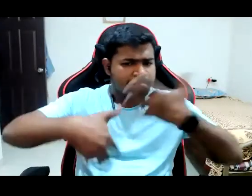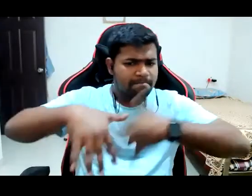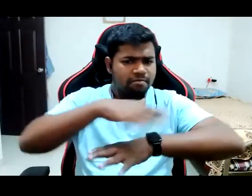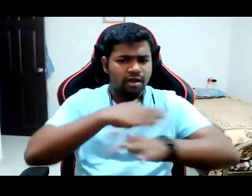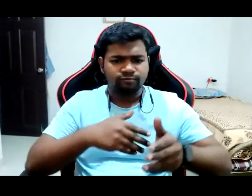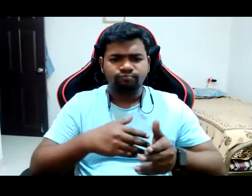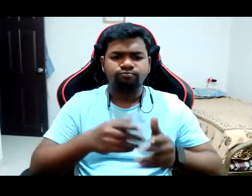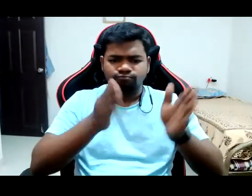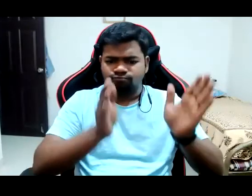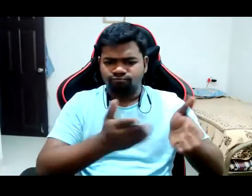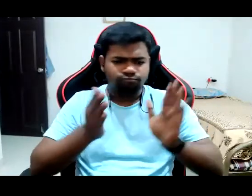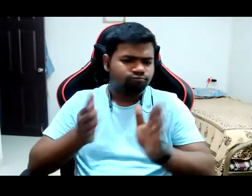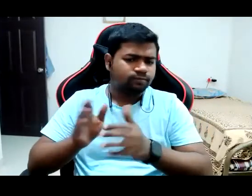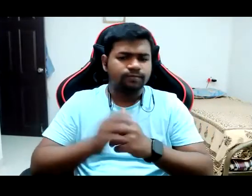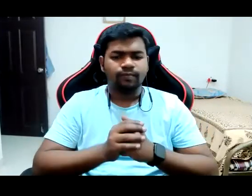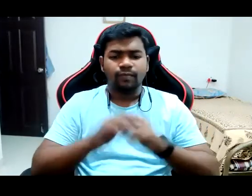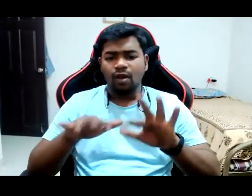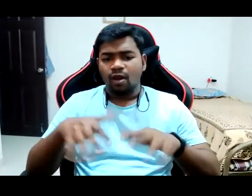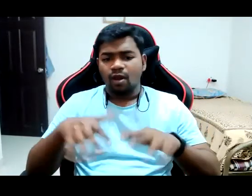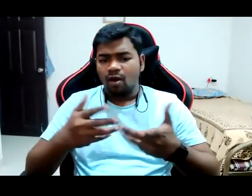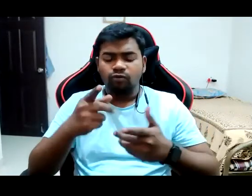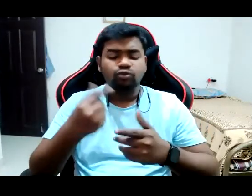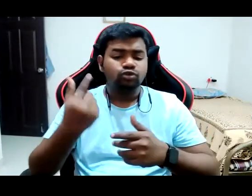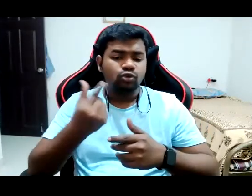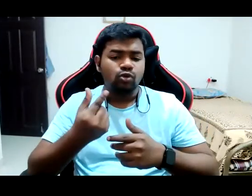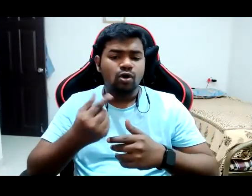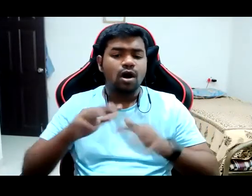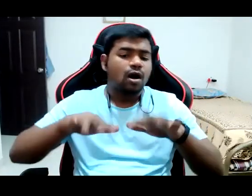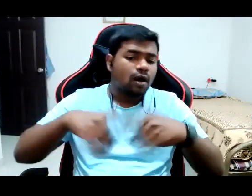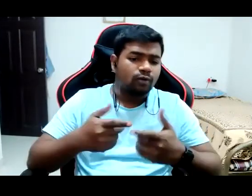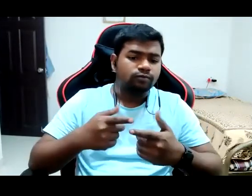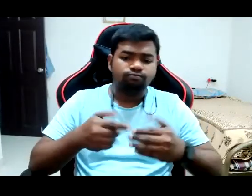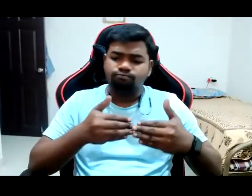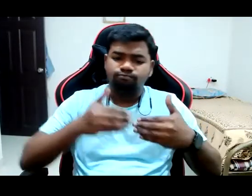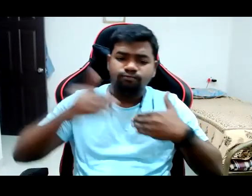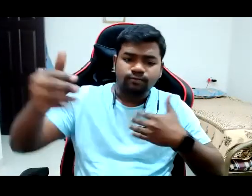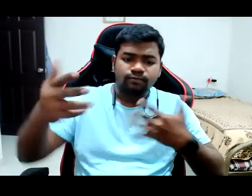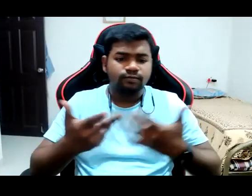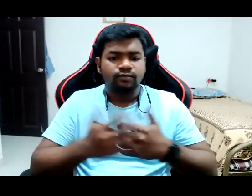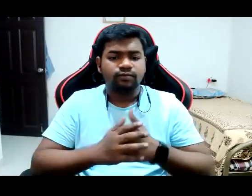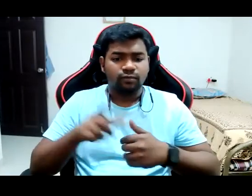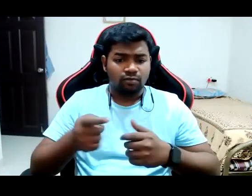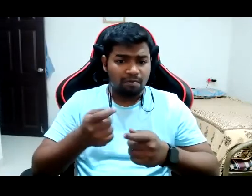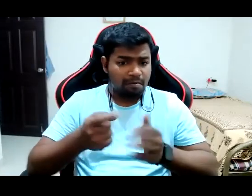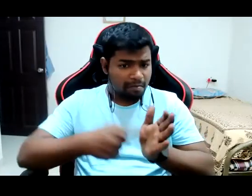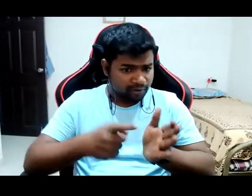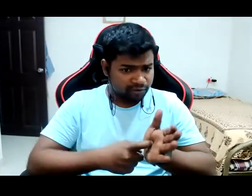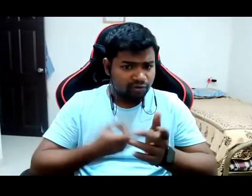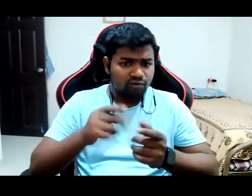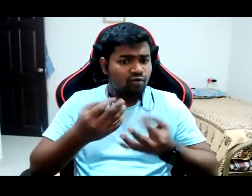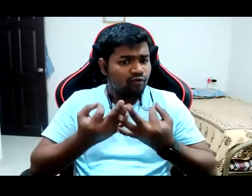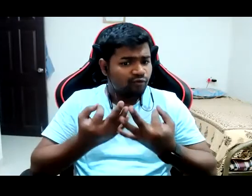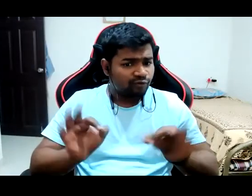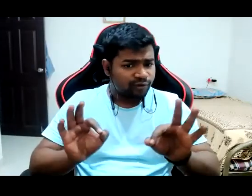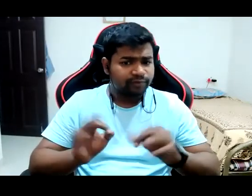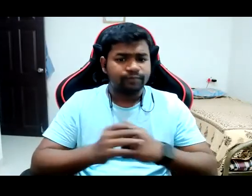adoption plan, right? So how are you going to market it? Who's going to use it? How will you sustain this, right? Like, Are you going to charge people money for it, or are you going to basically